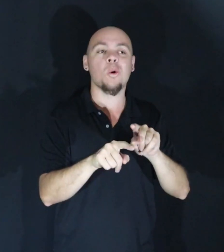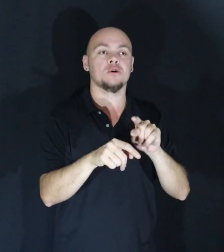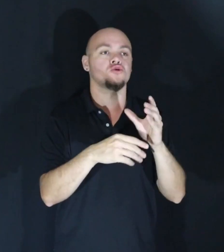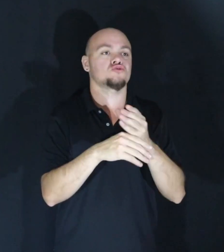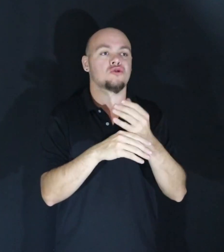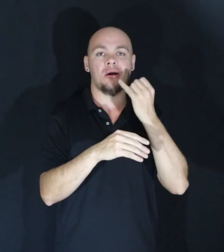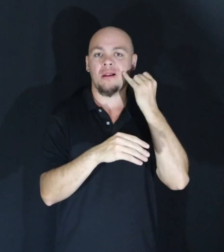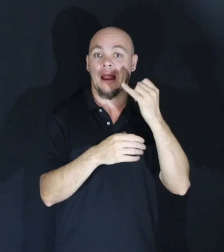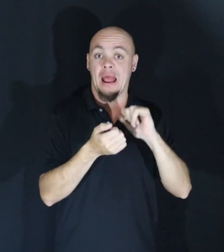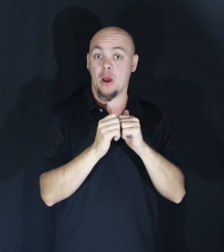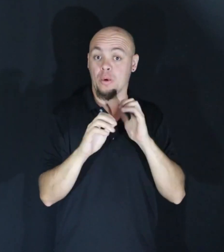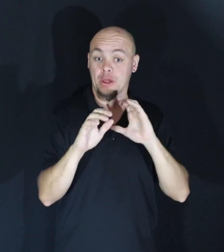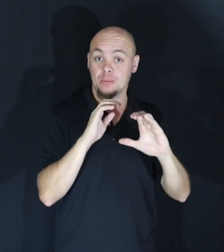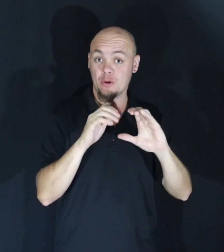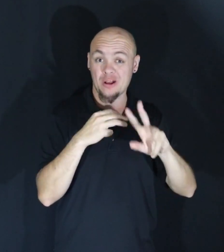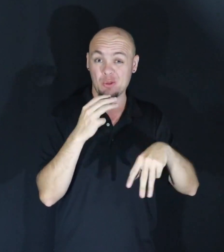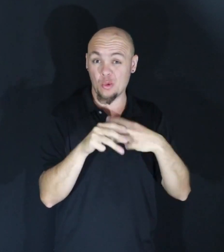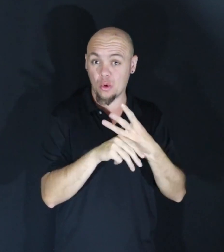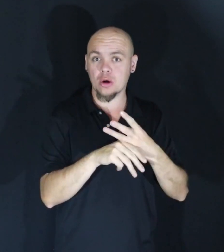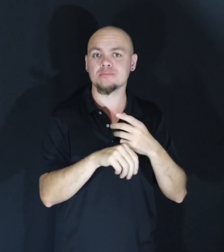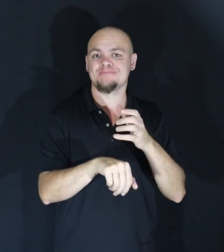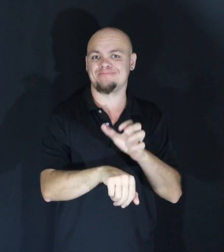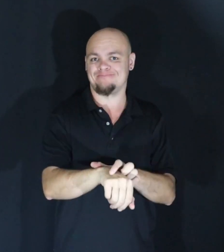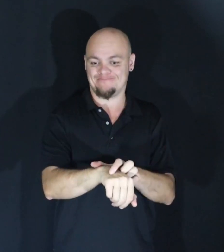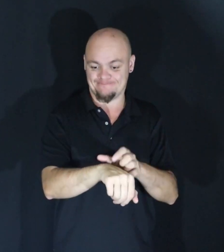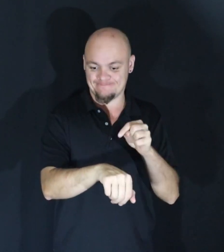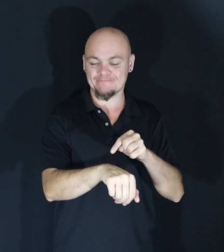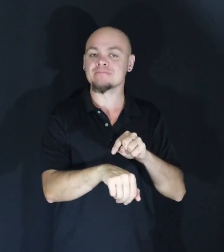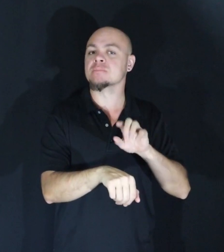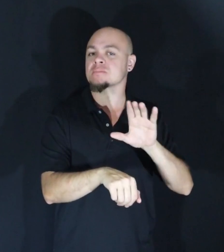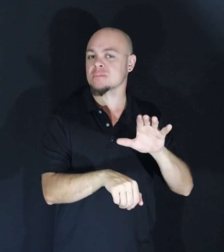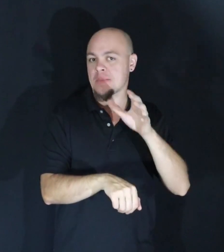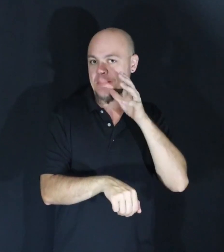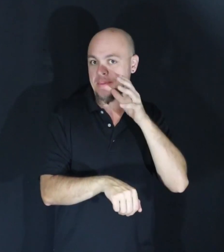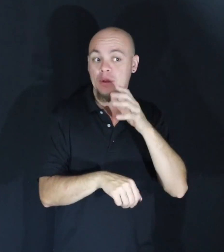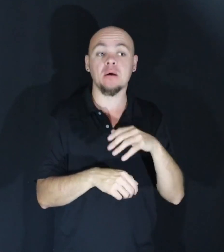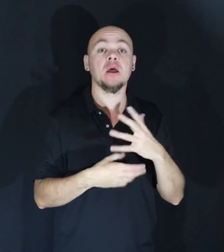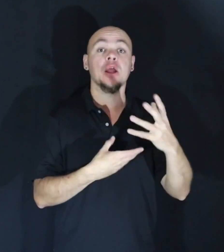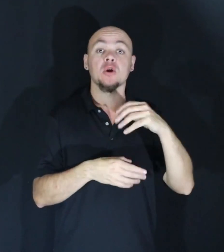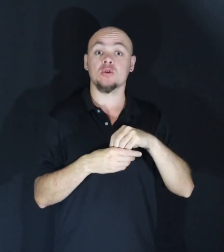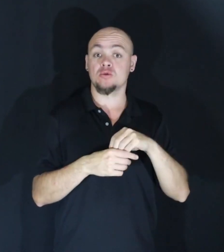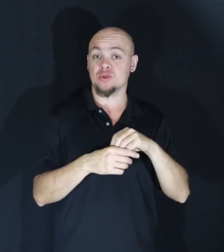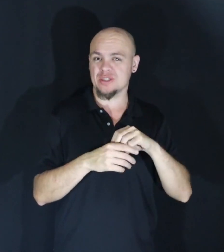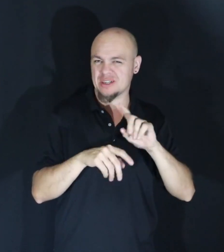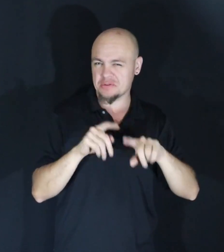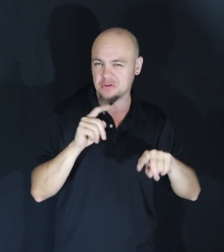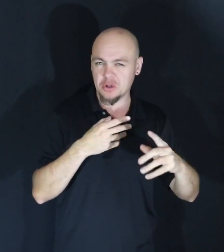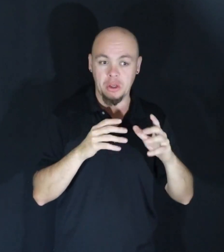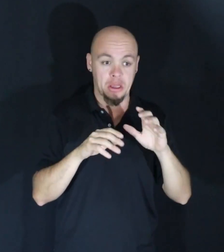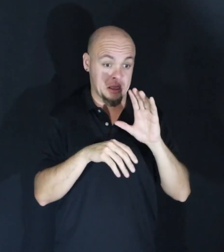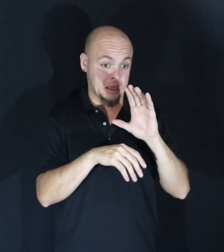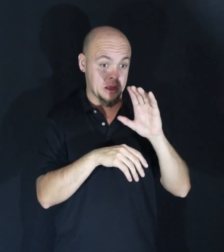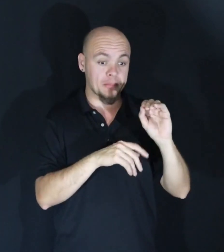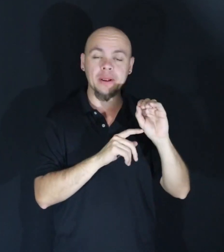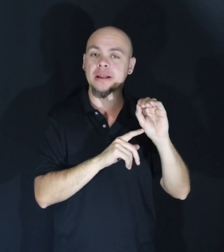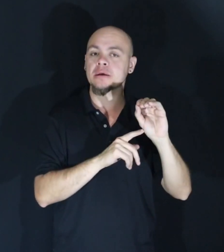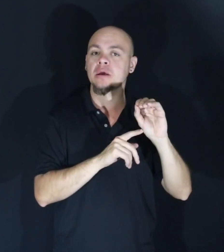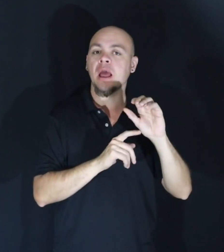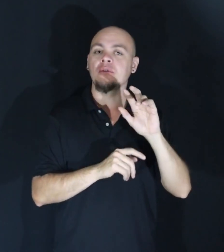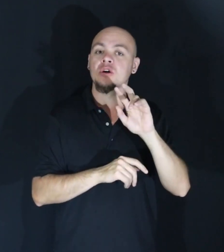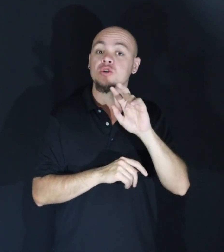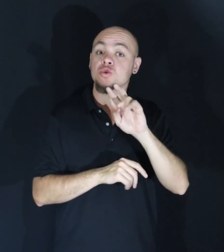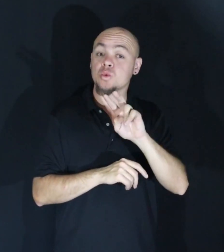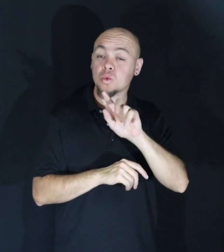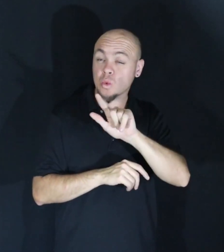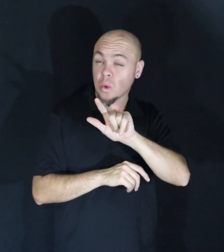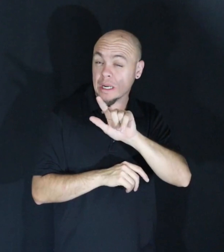changed the way we communicate around the world. Companies that are fostering inclusion and diversity are seeing a 28 to